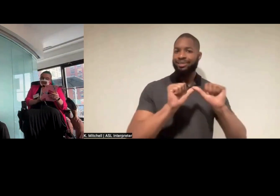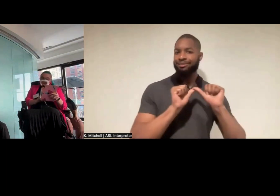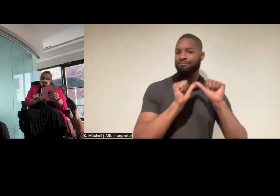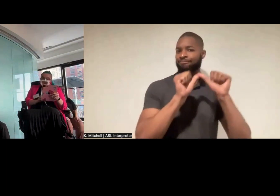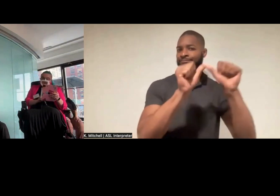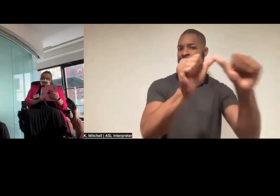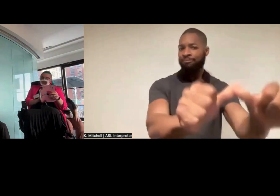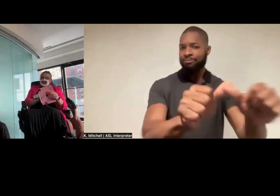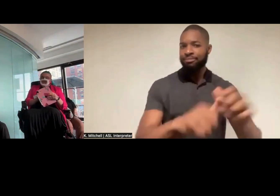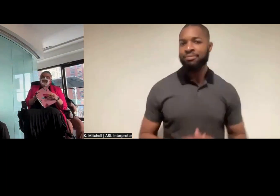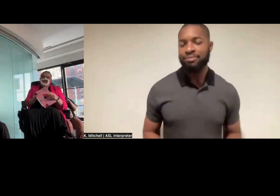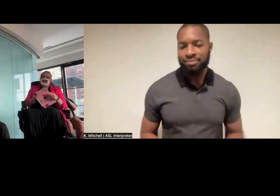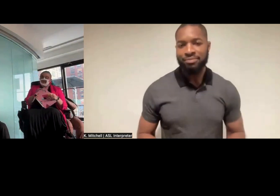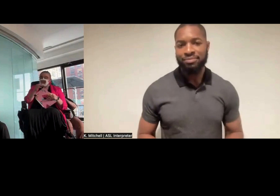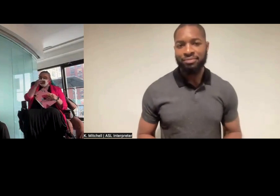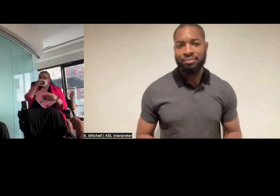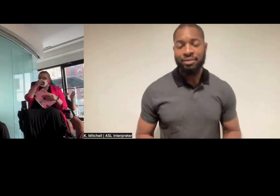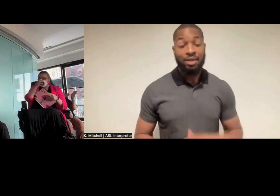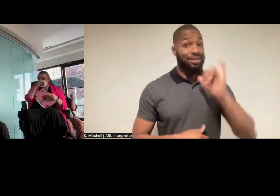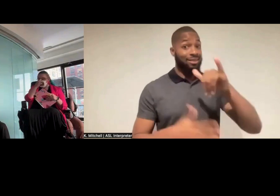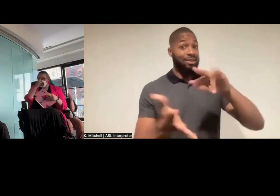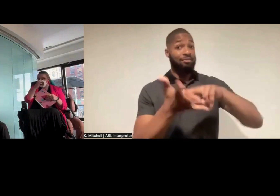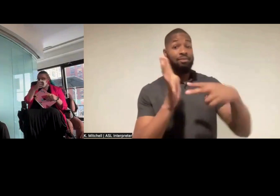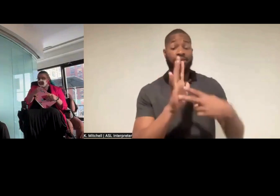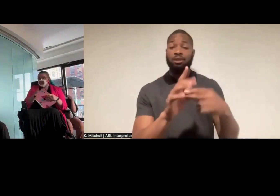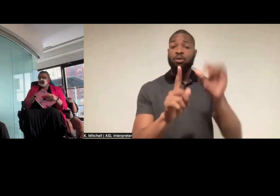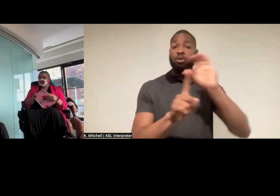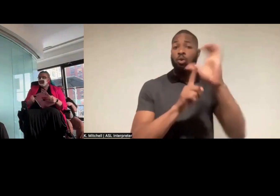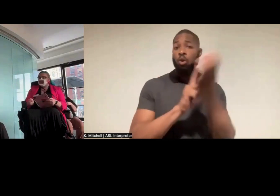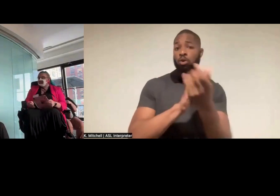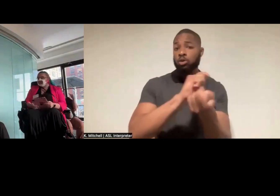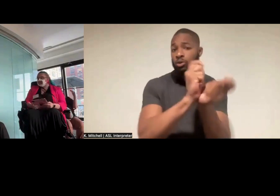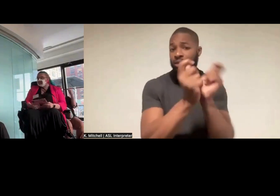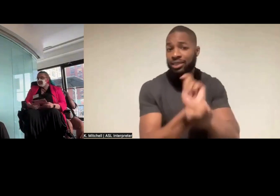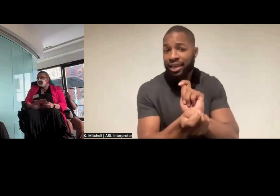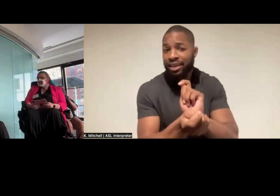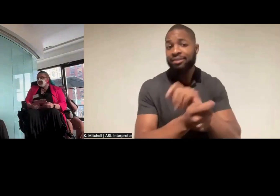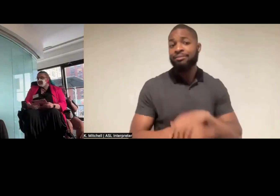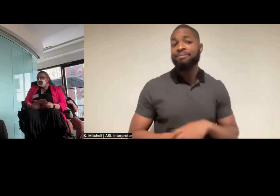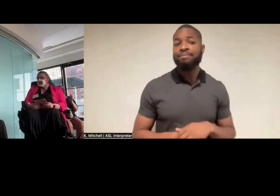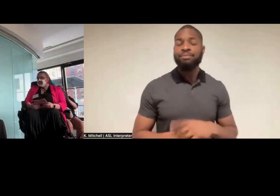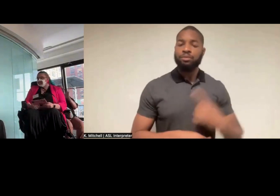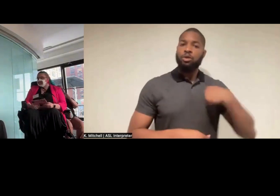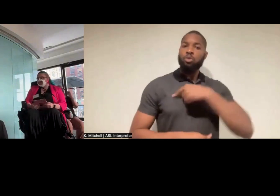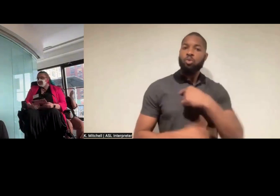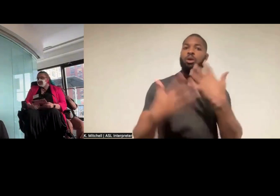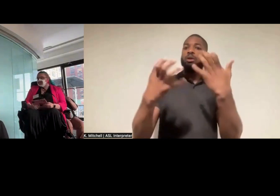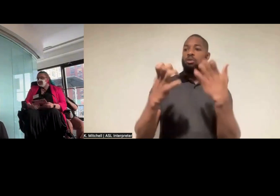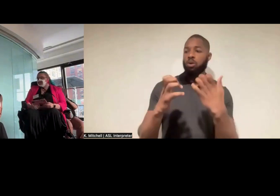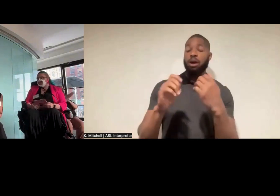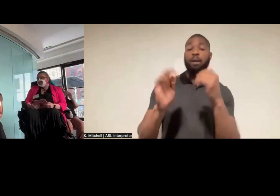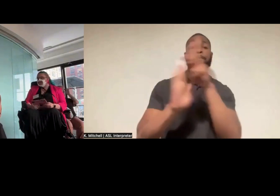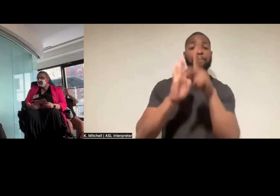So cultural shifts, also disability justice seeks not only policy change, but a cultural shift,